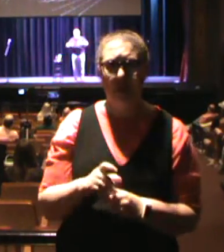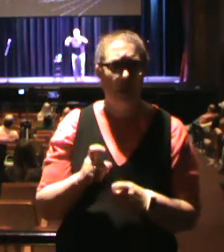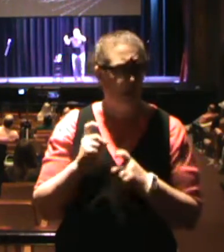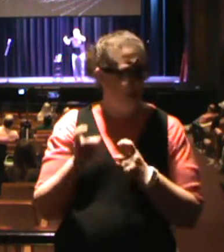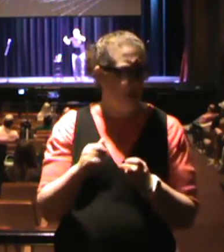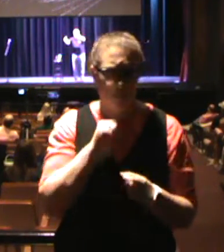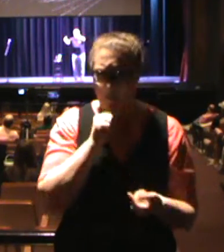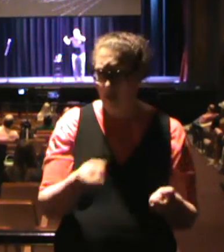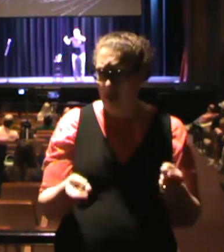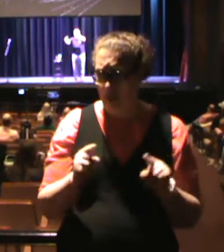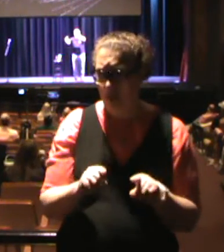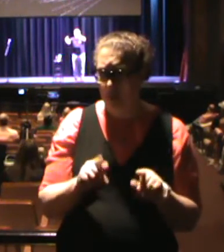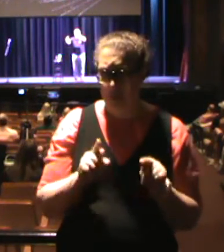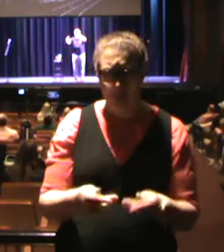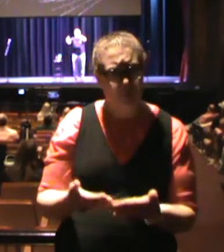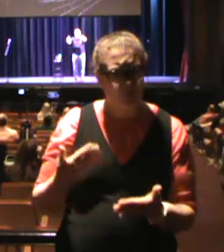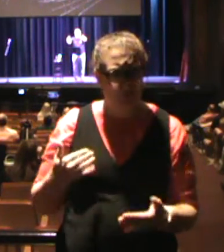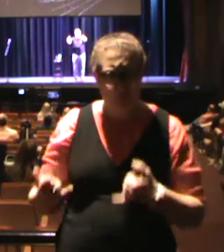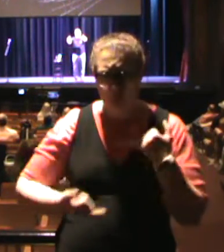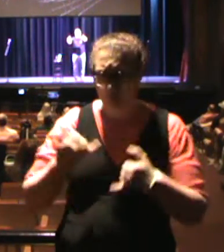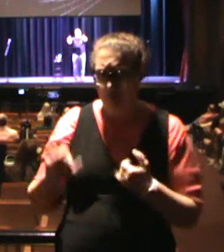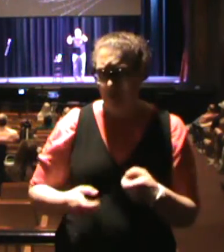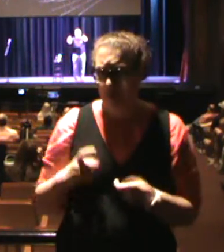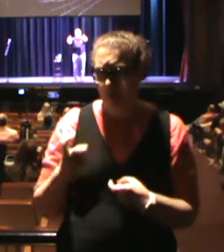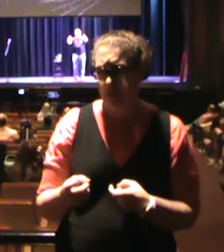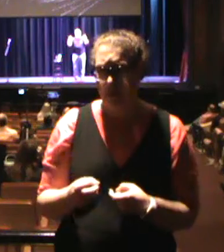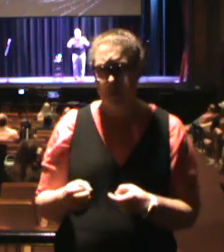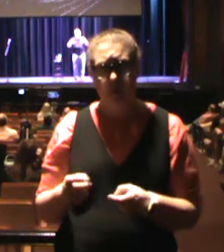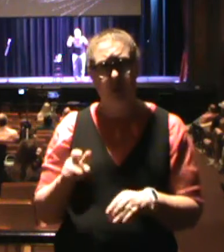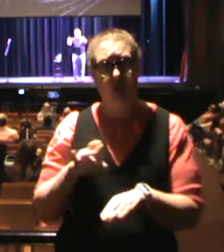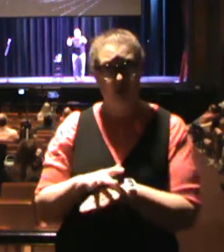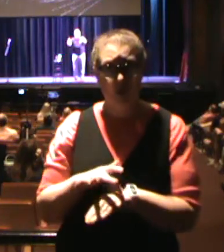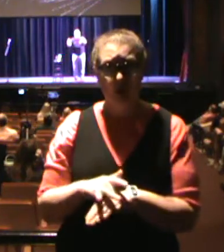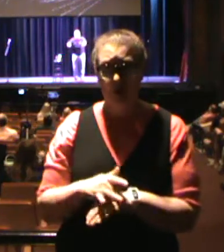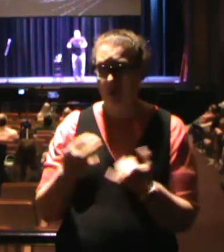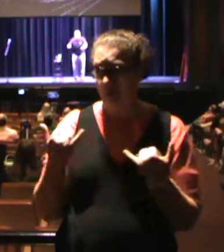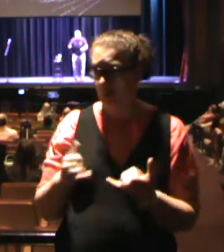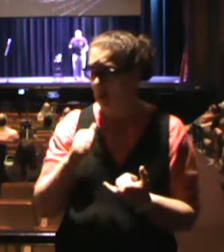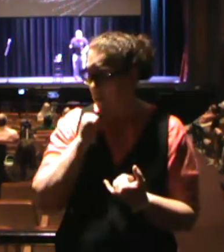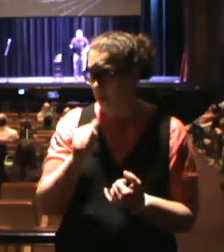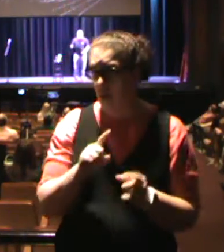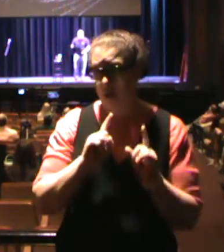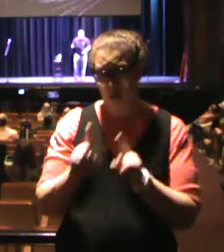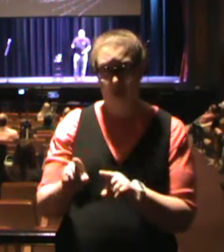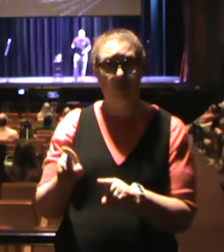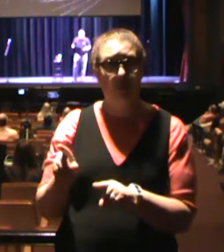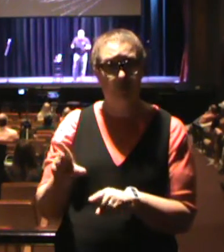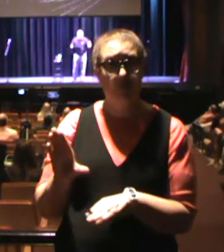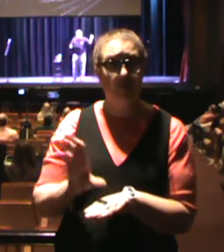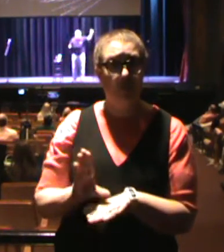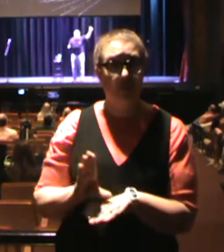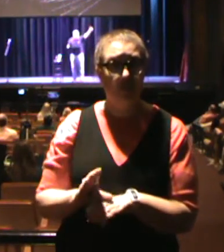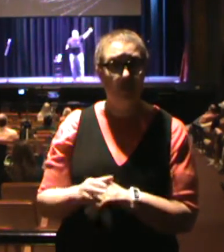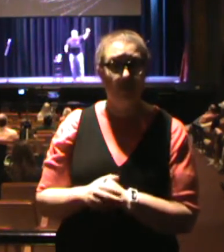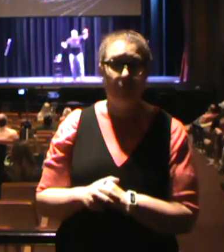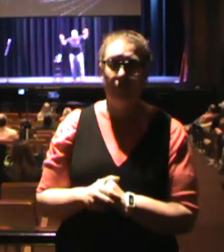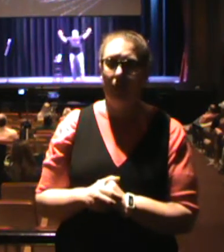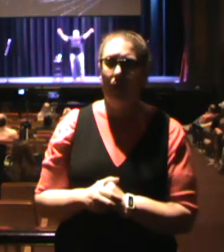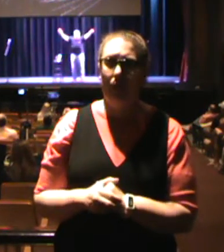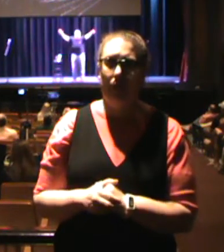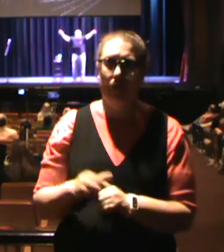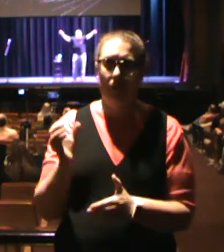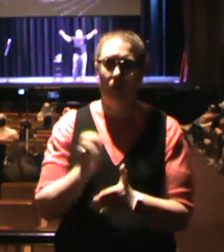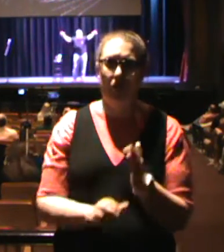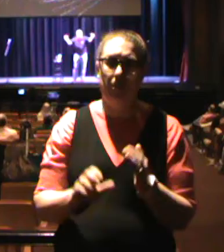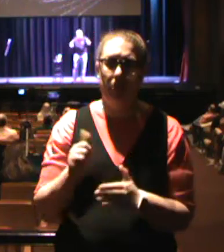were joyfully given earlier in earlier chapters, when we see, were now neglecting the house of the Lord. So chapter 10, they were pumped, they were